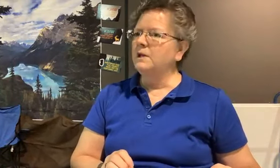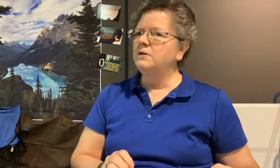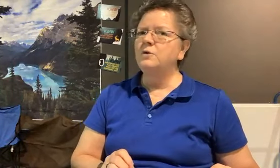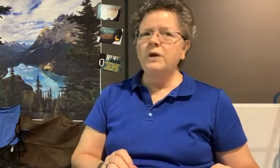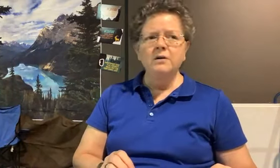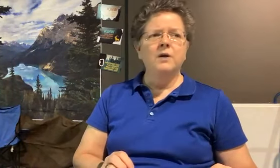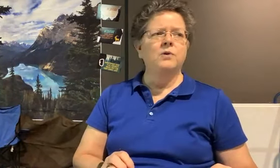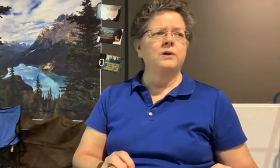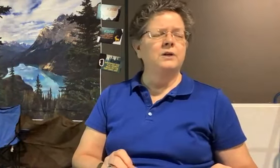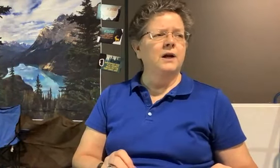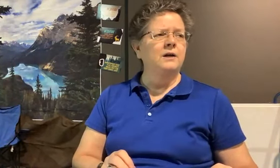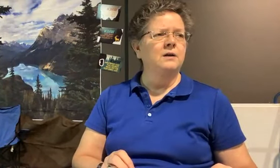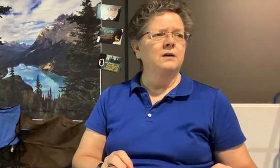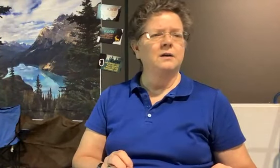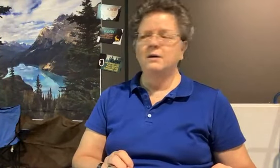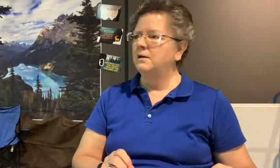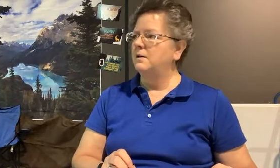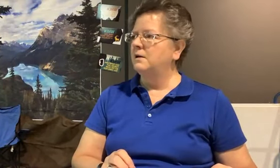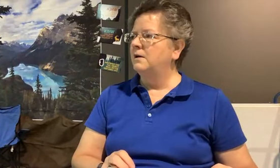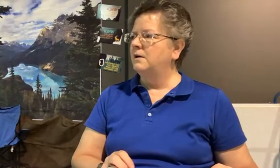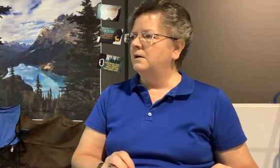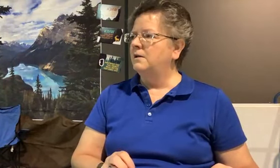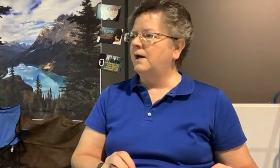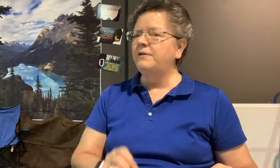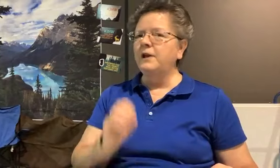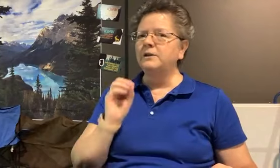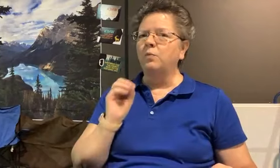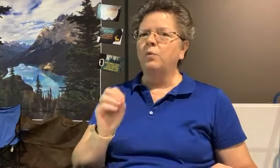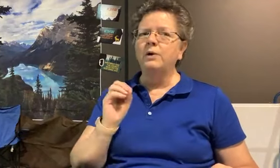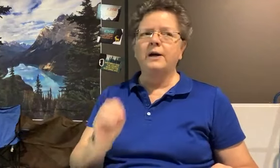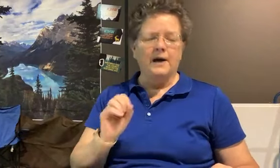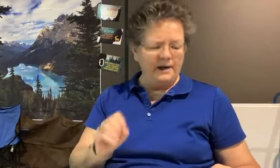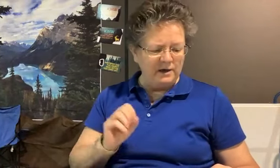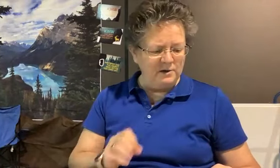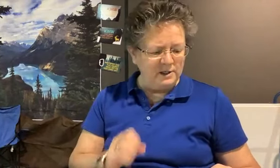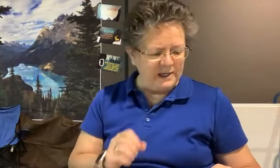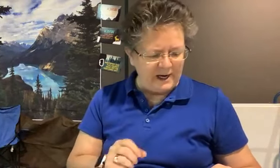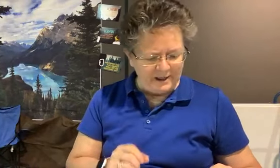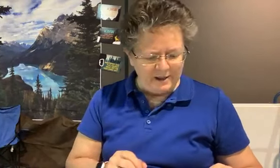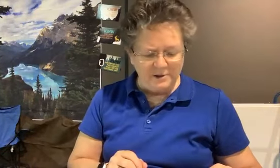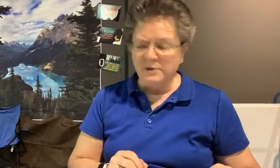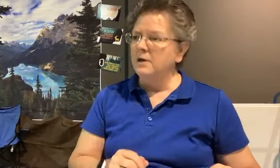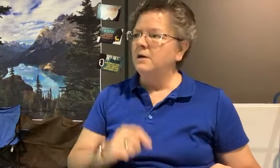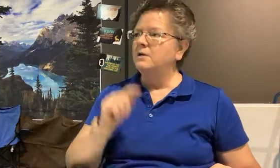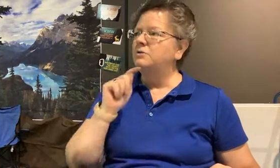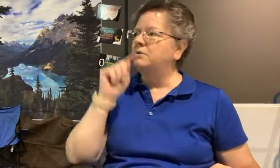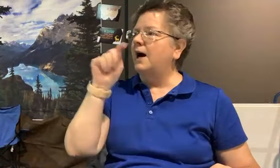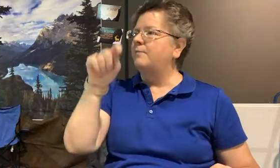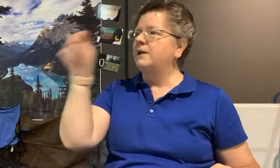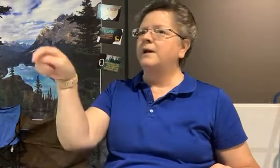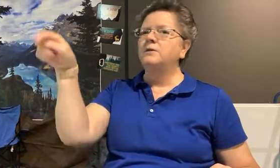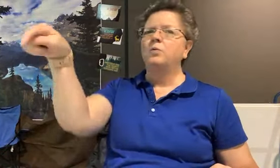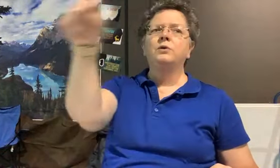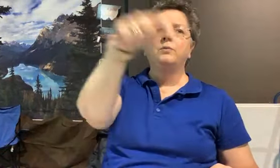Do we hear that warning today? I feel like the warning I hear today is, do not be like the world around